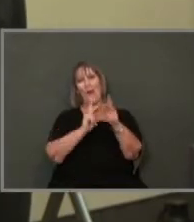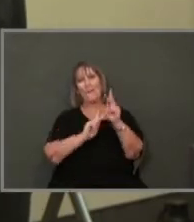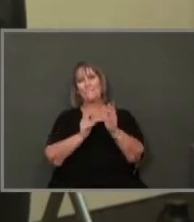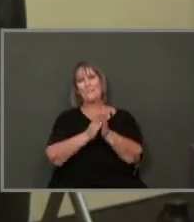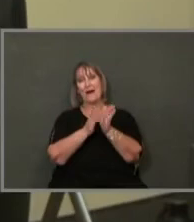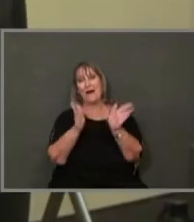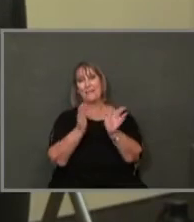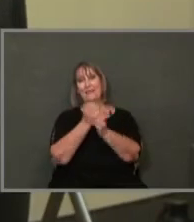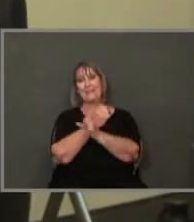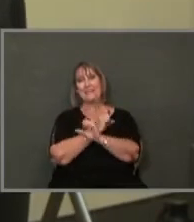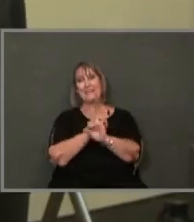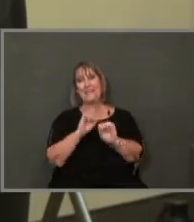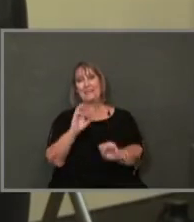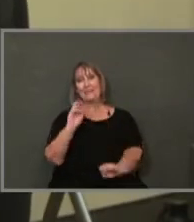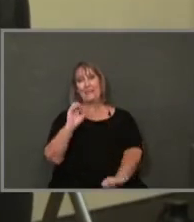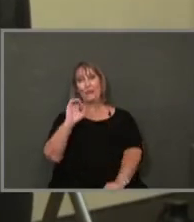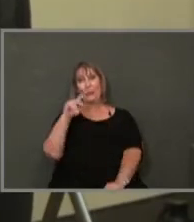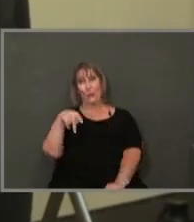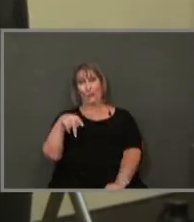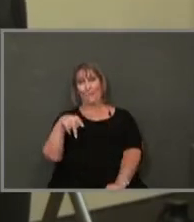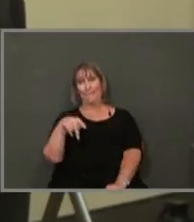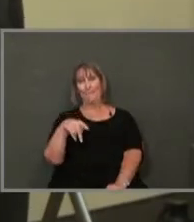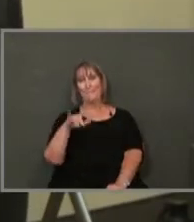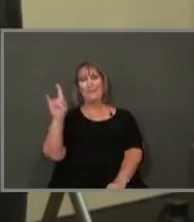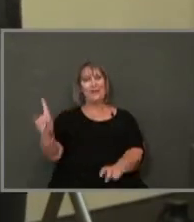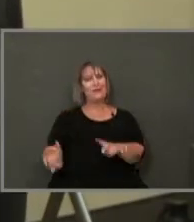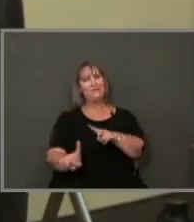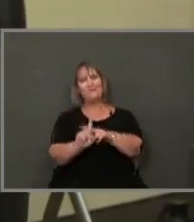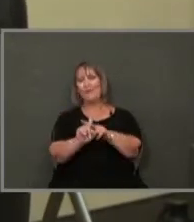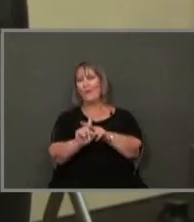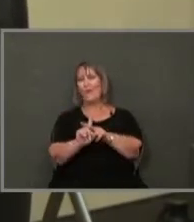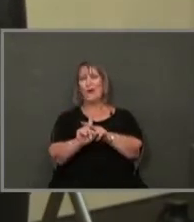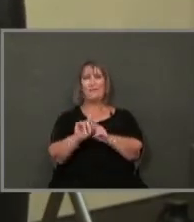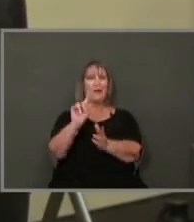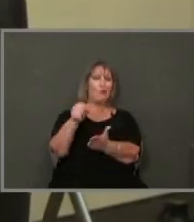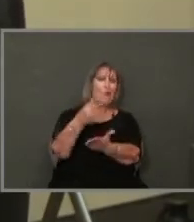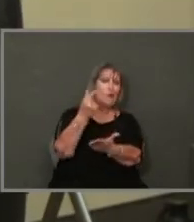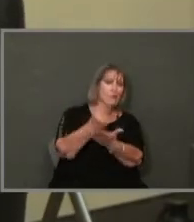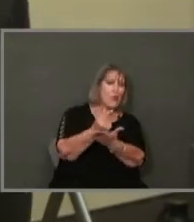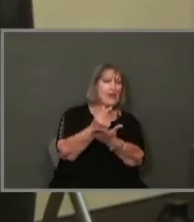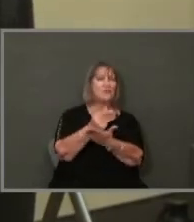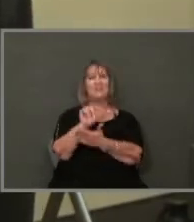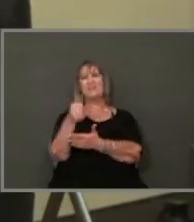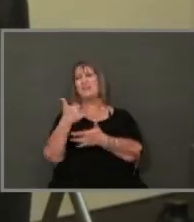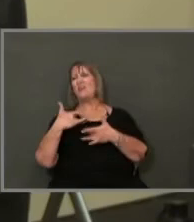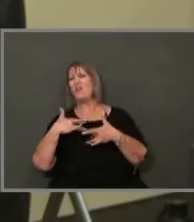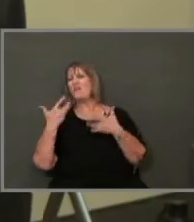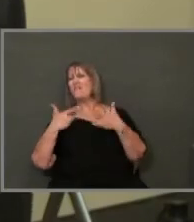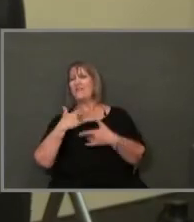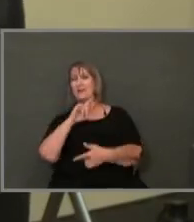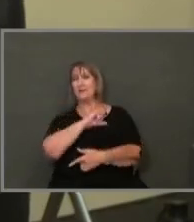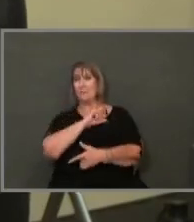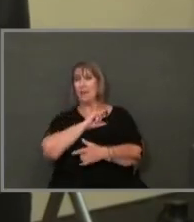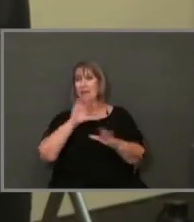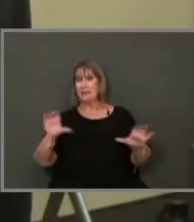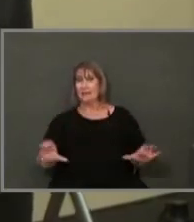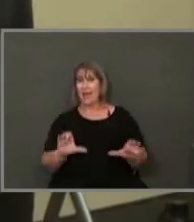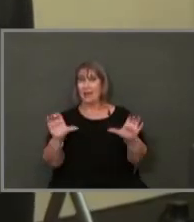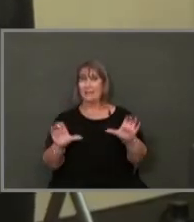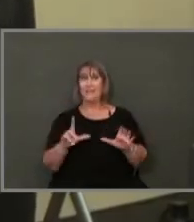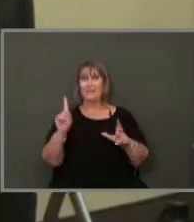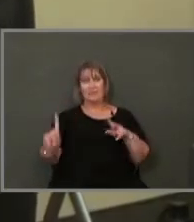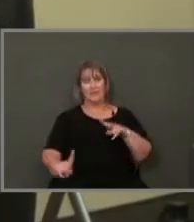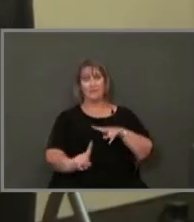see them at all the promotions and all the graduations and other events that the police department puts on. They've got the